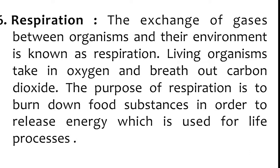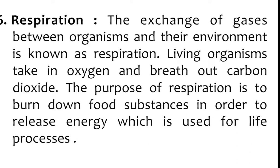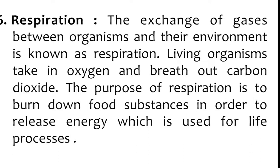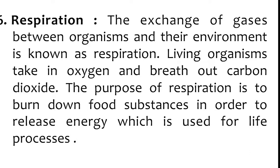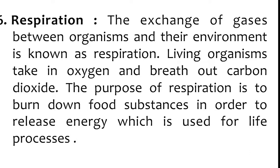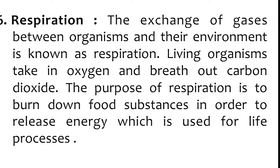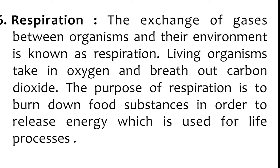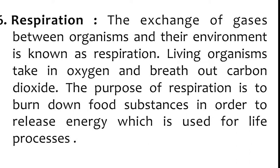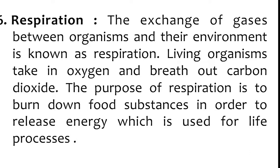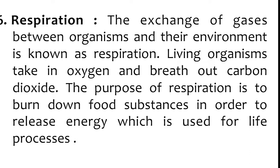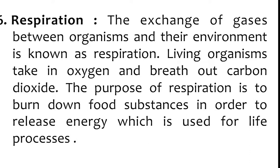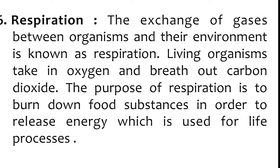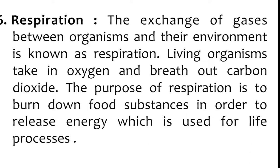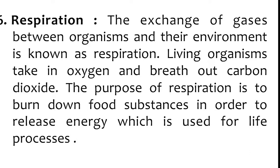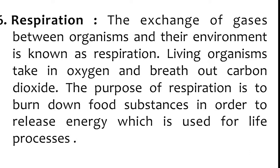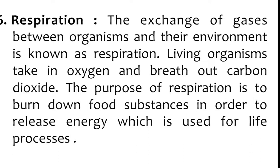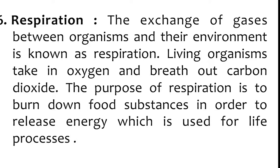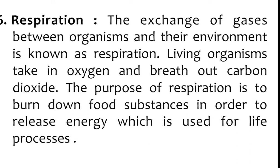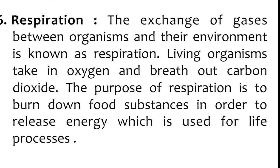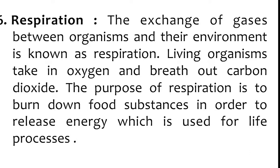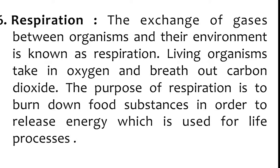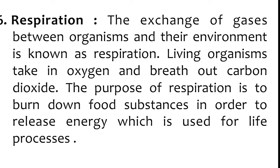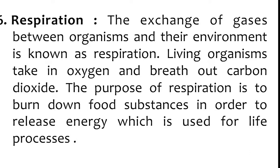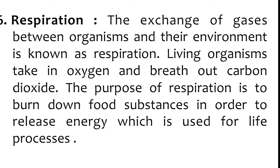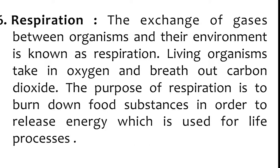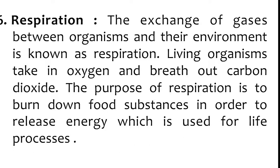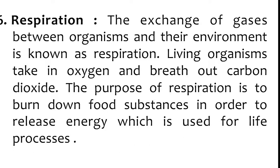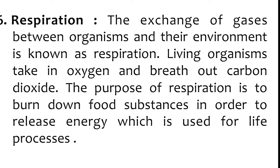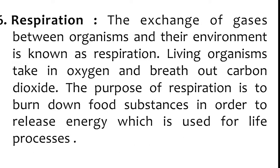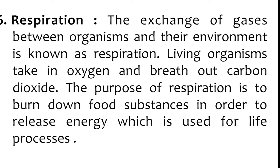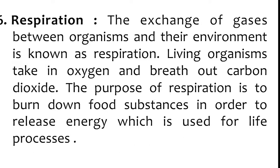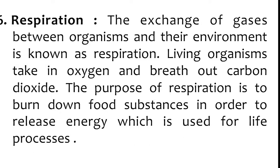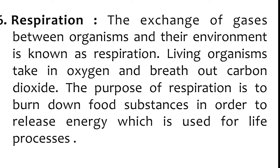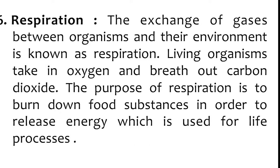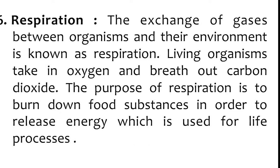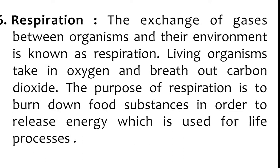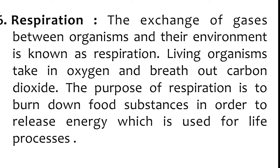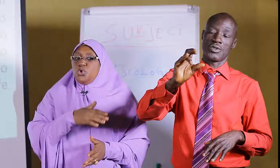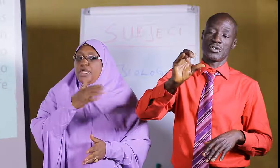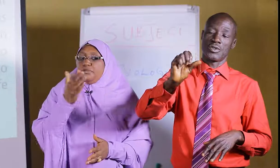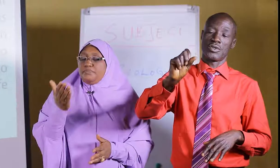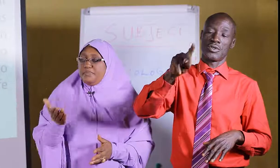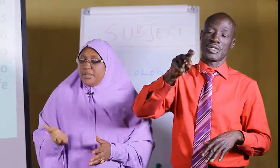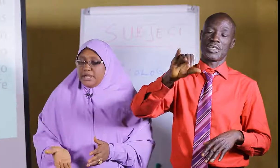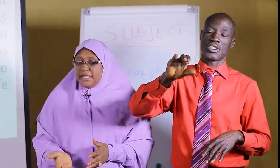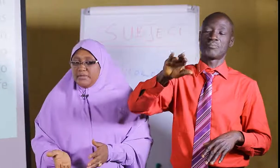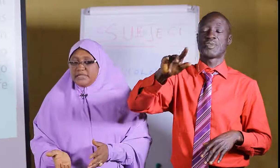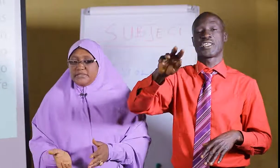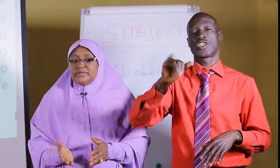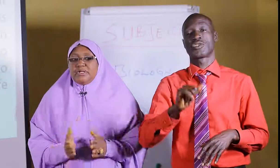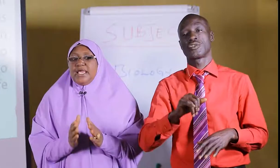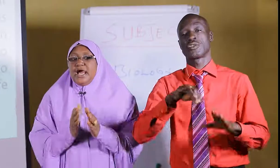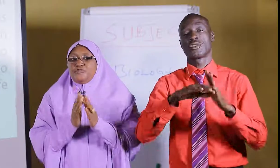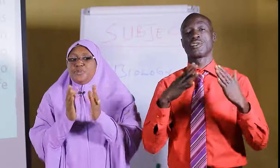the food they have taken in order to release energy. That process is known as respiration. So in